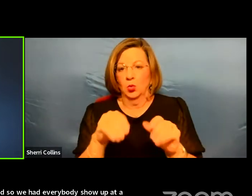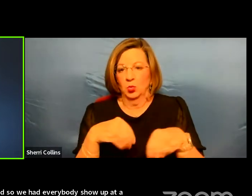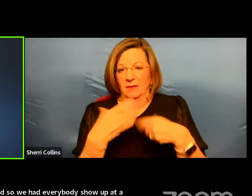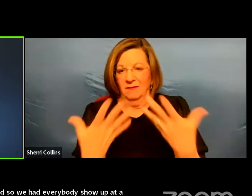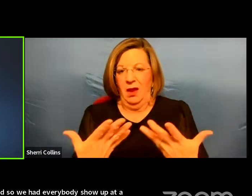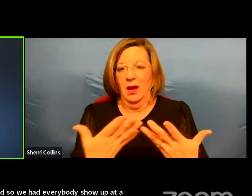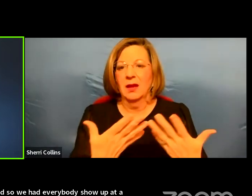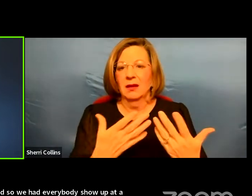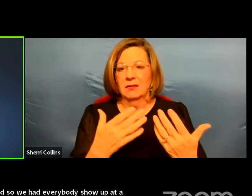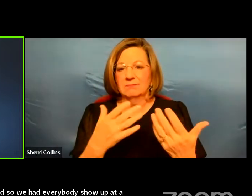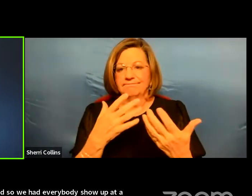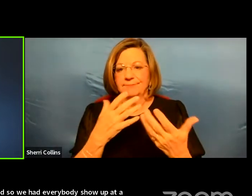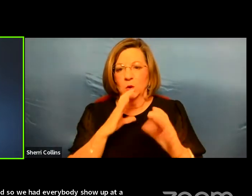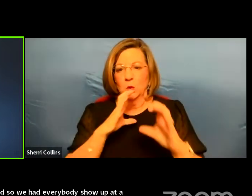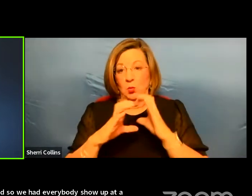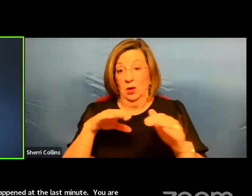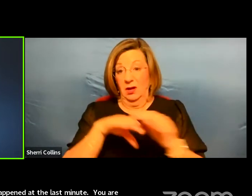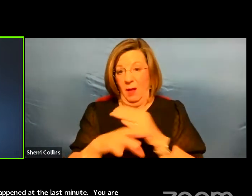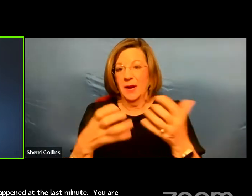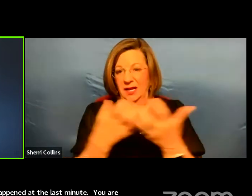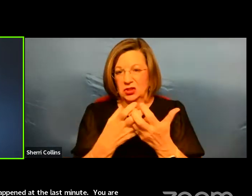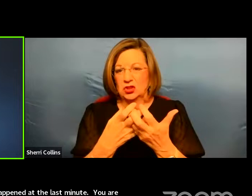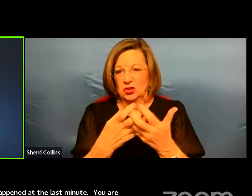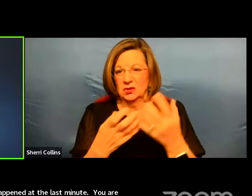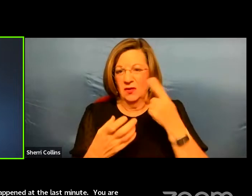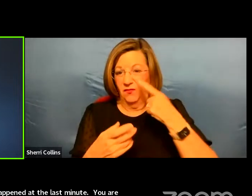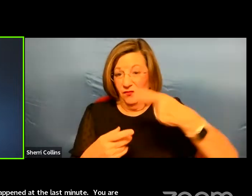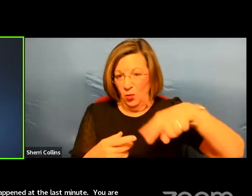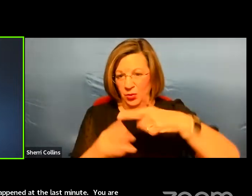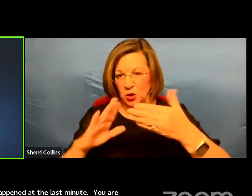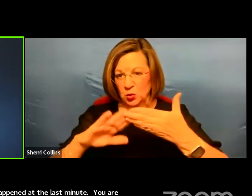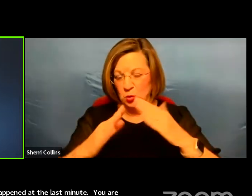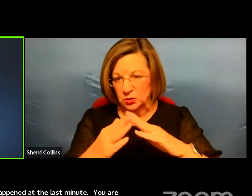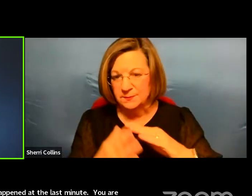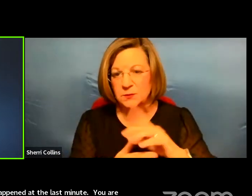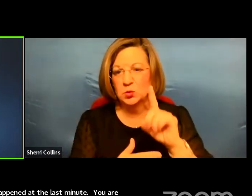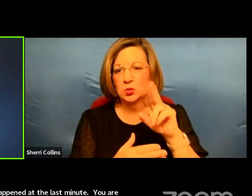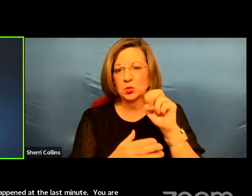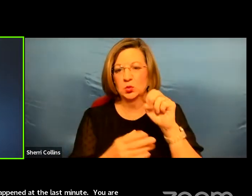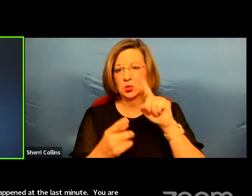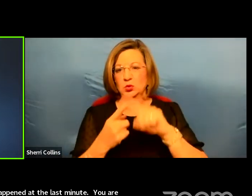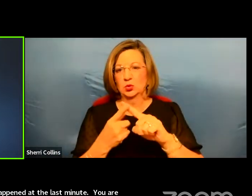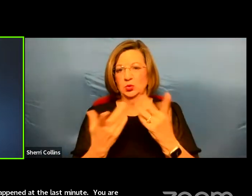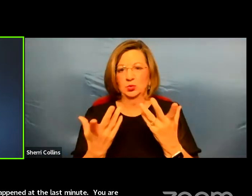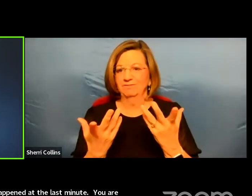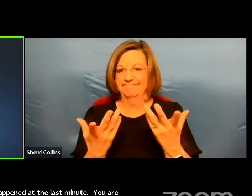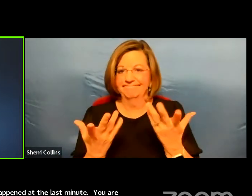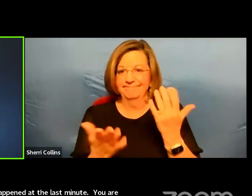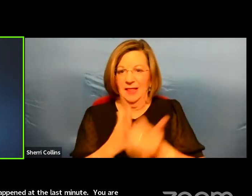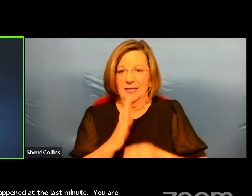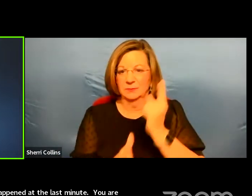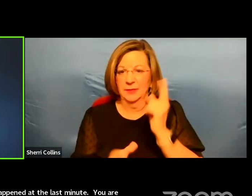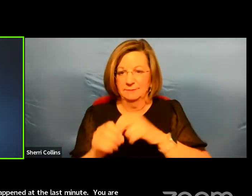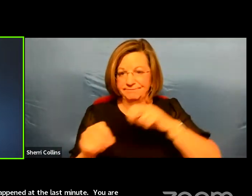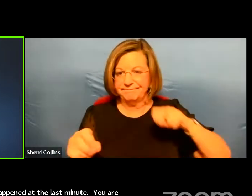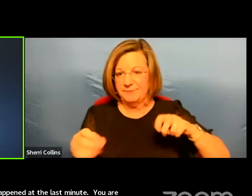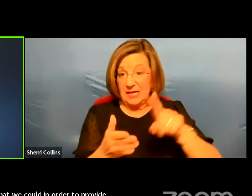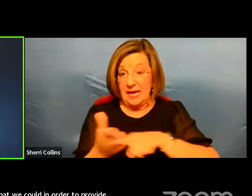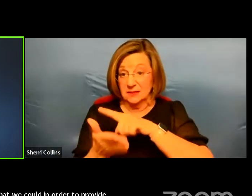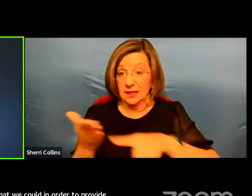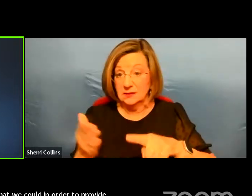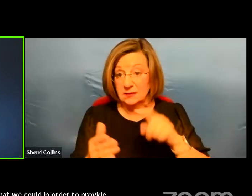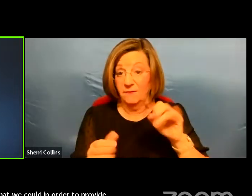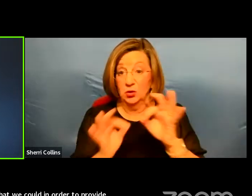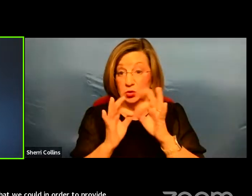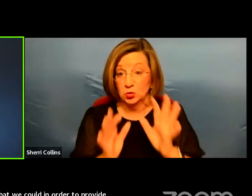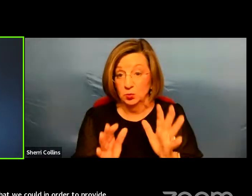did the best that we could in order to provide communication access accommodations for those in the community. And again, it was due